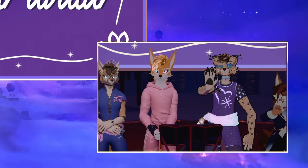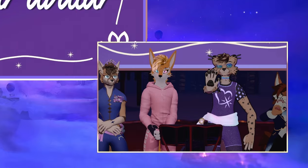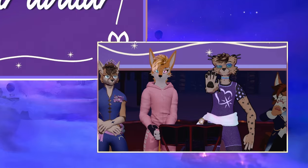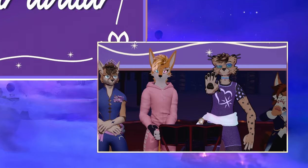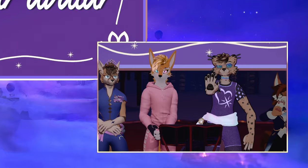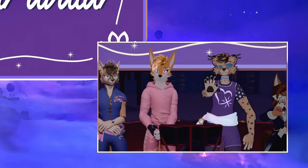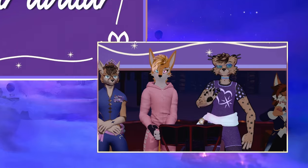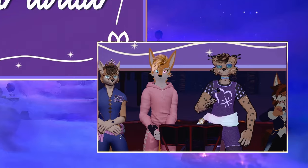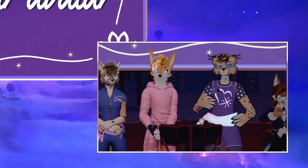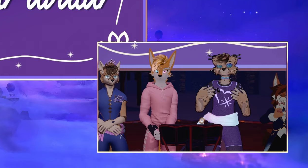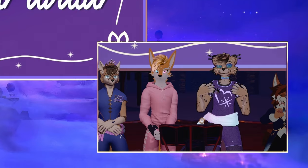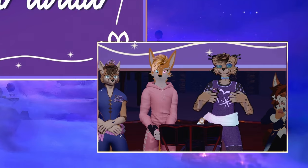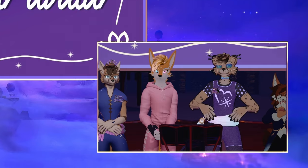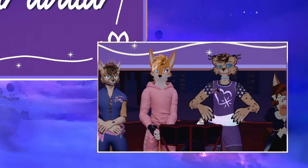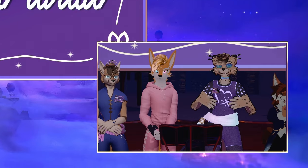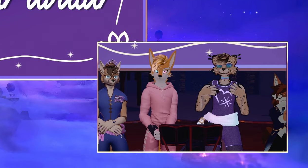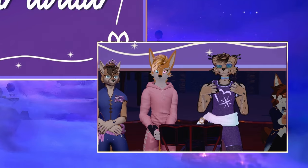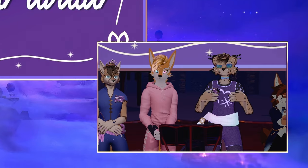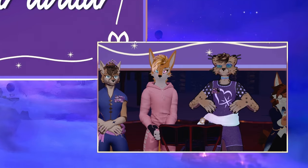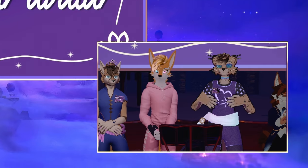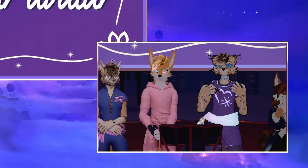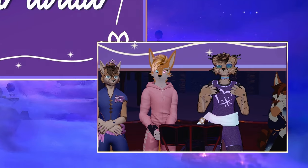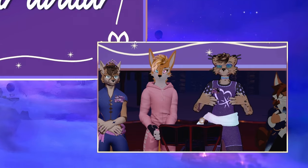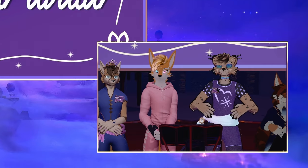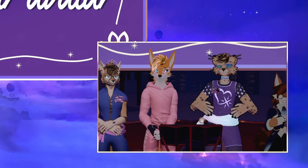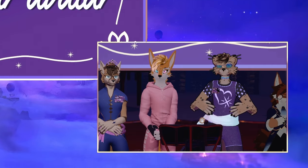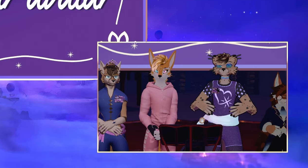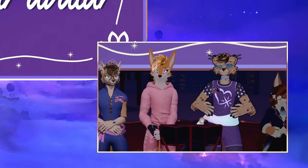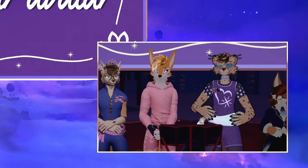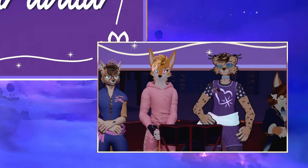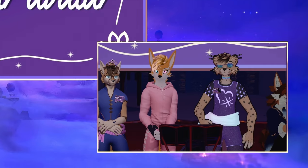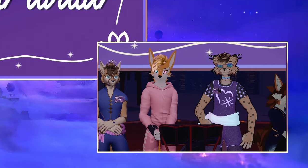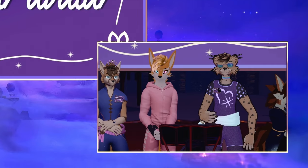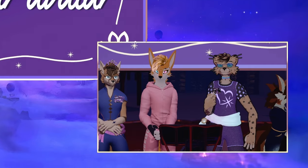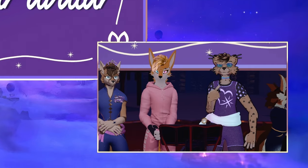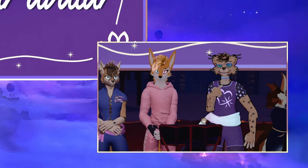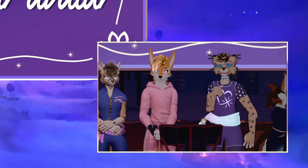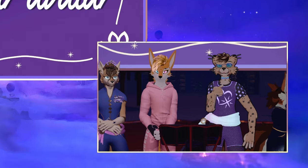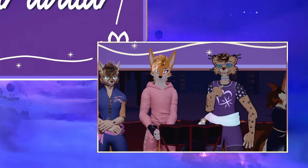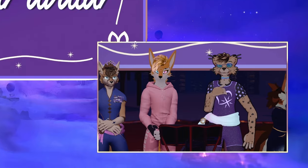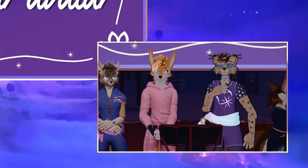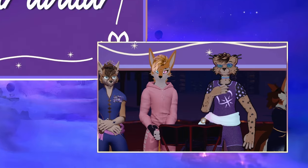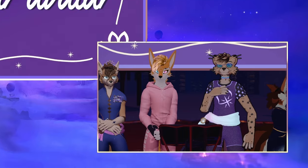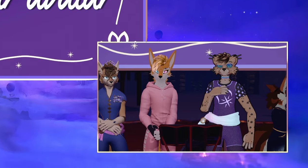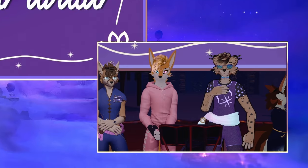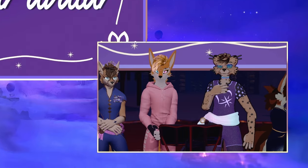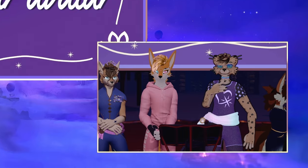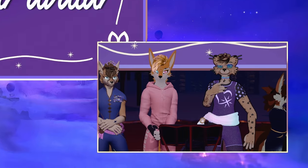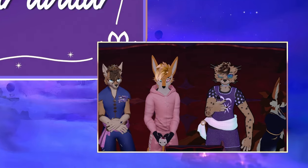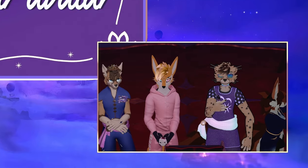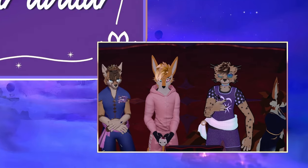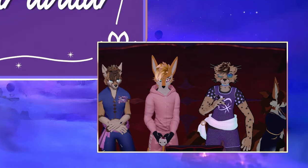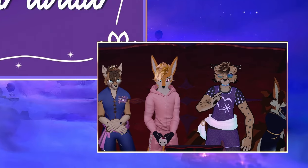Then if you want to tell somebody you like their avatar, the sign "I like your